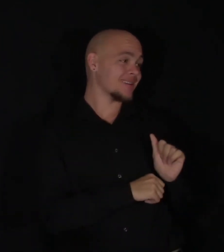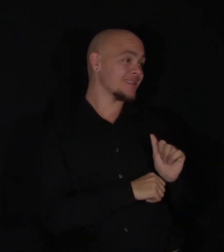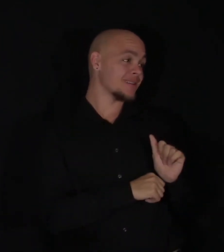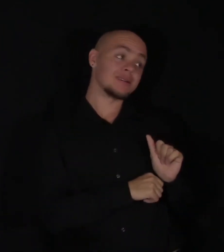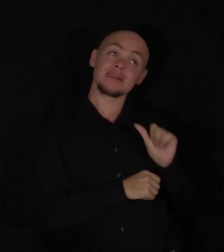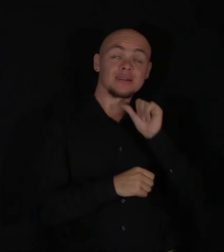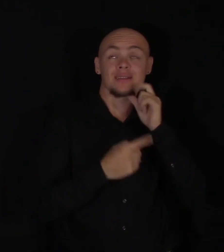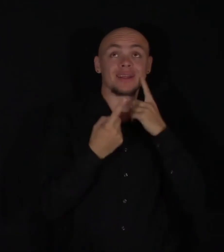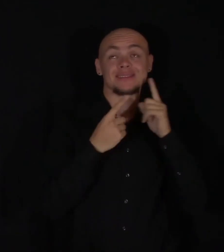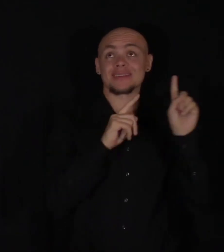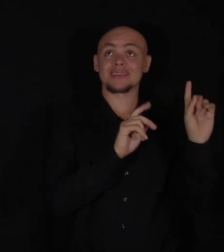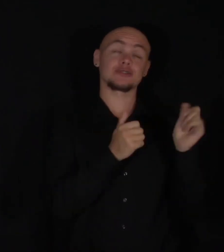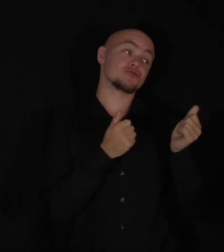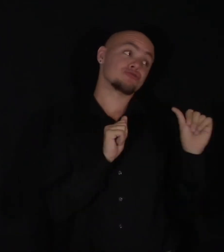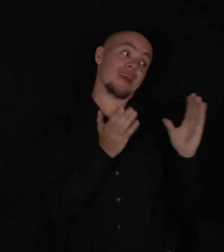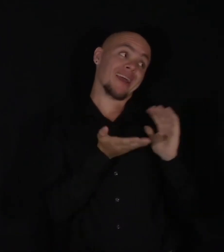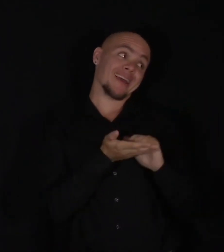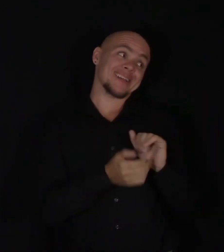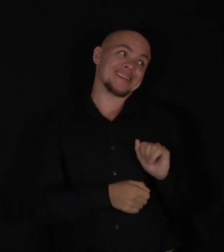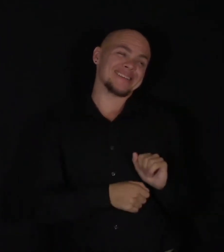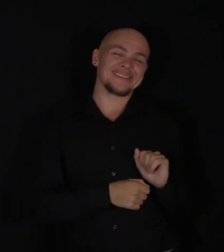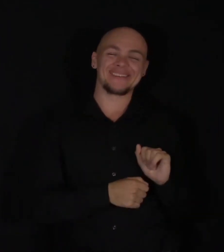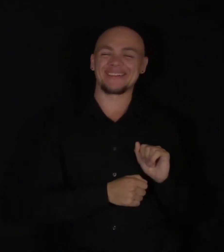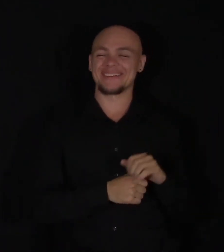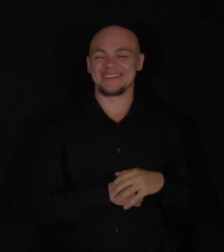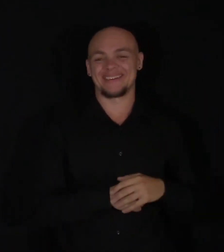make it. Try again."